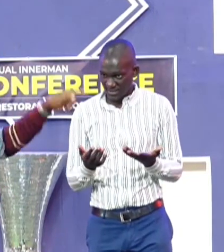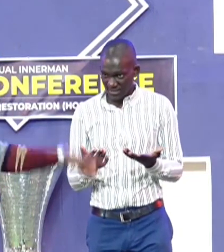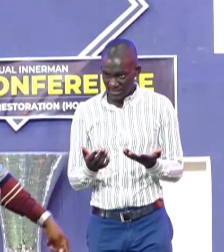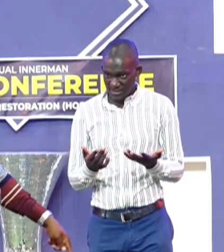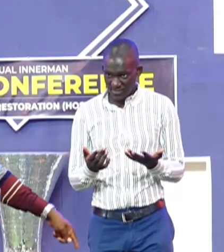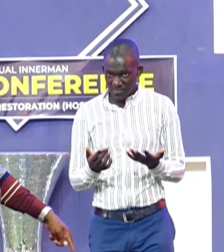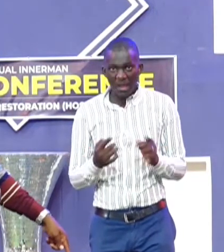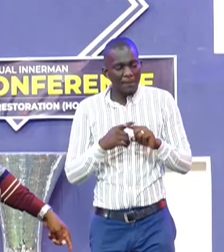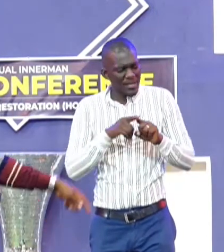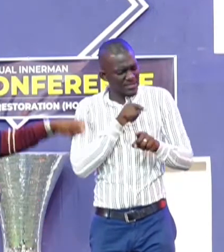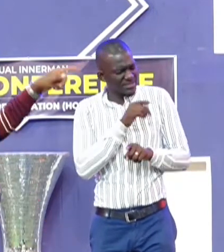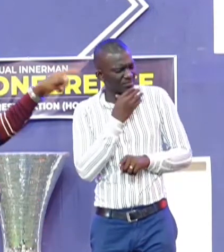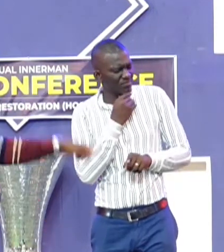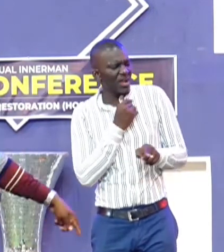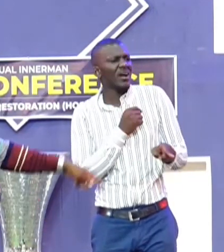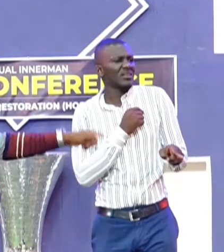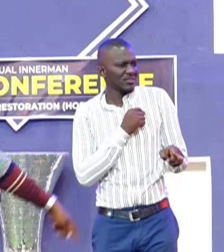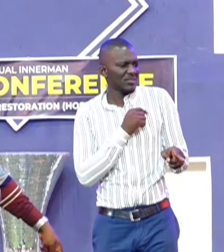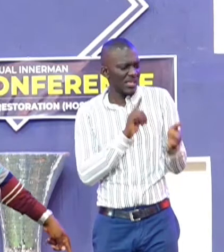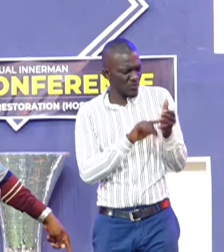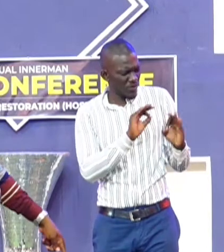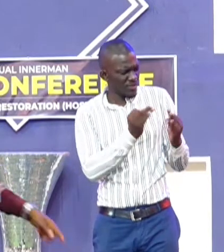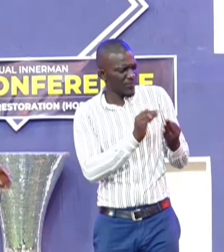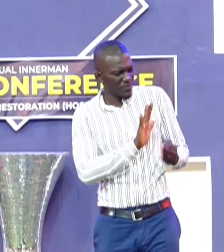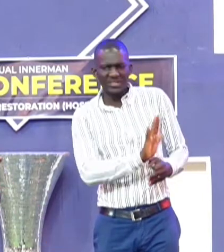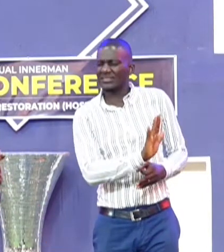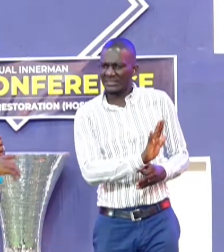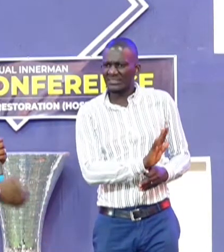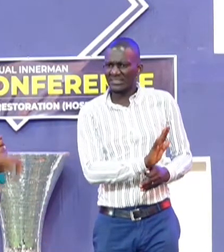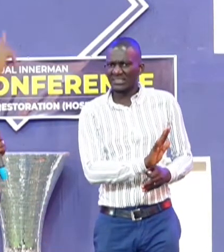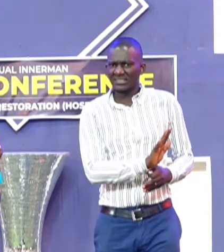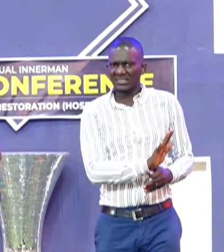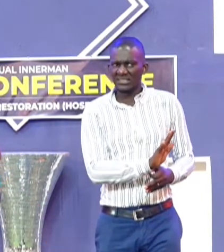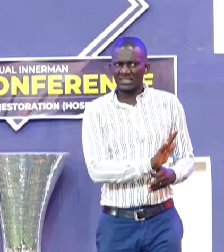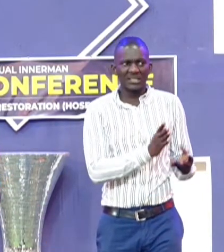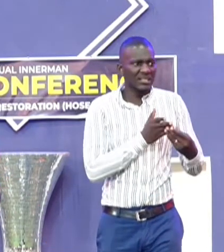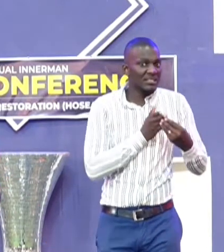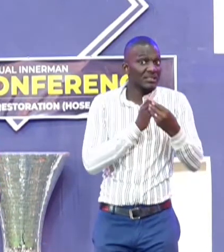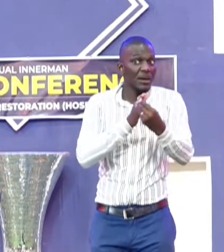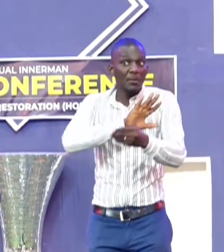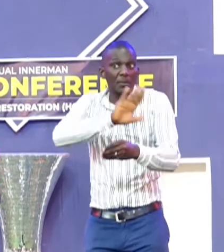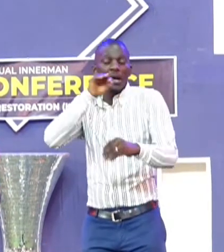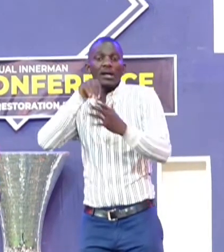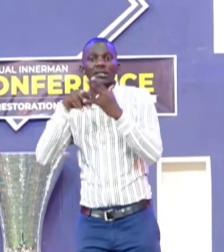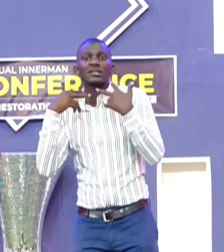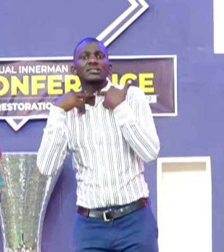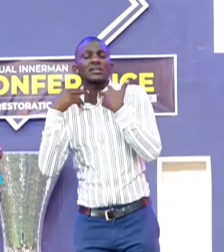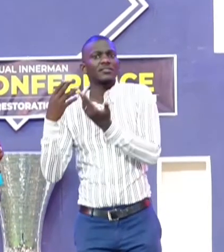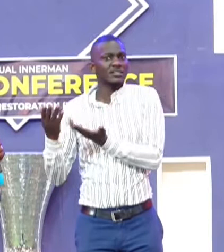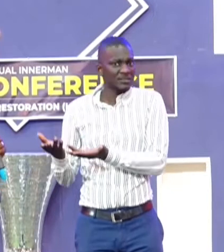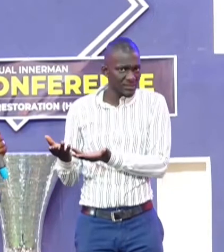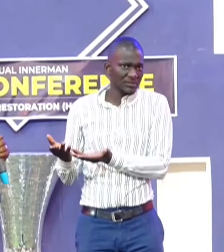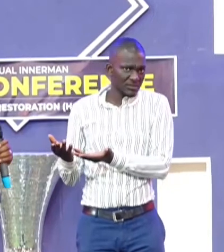slavery. But this man holds his family. He takes it into